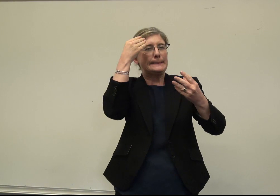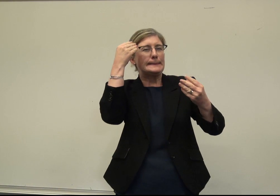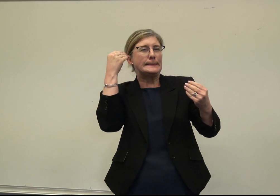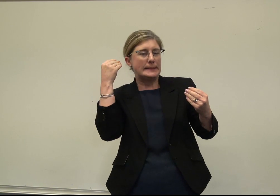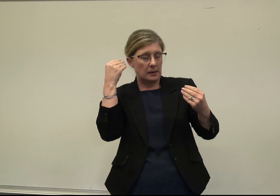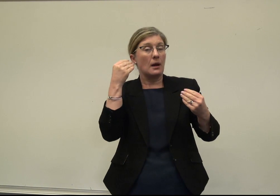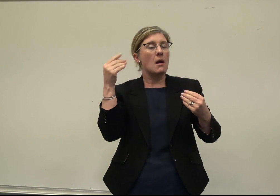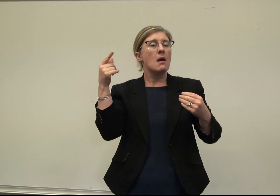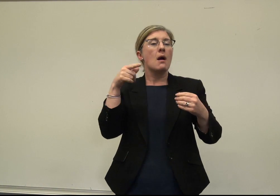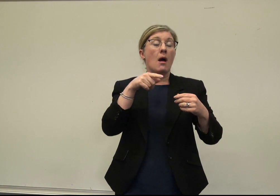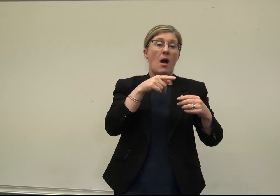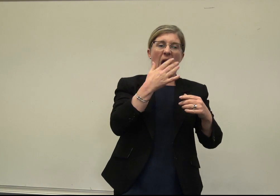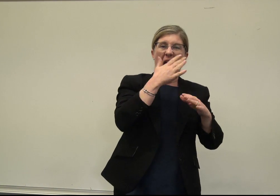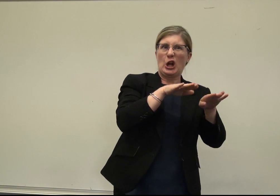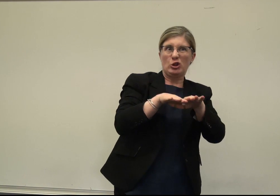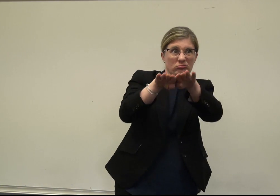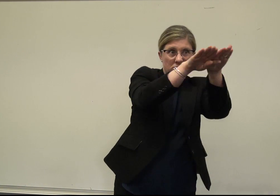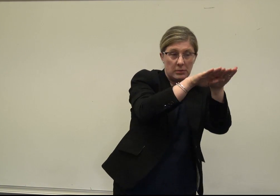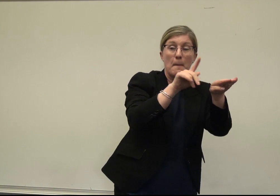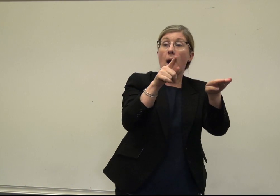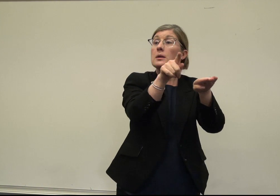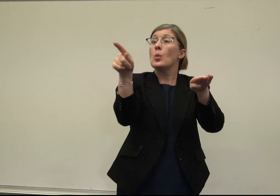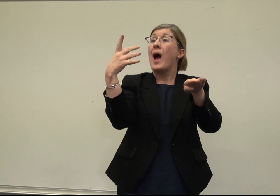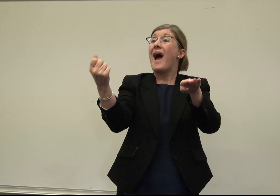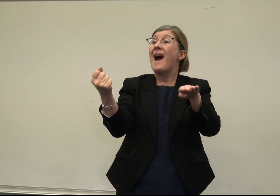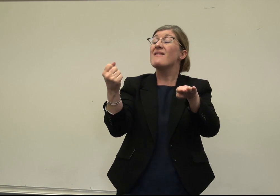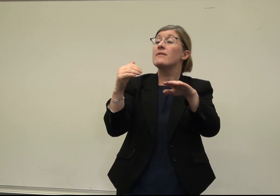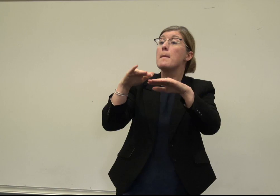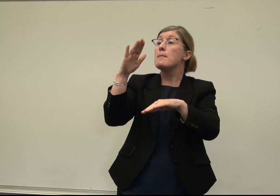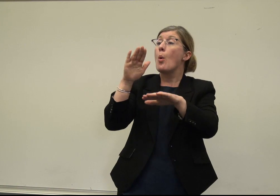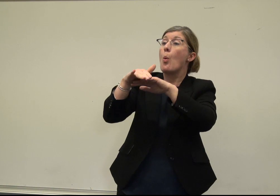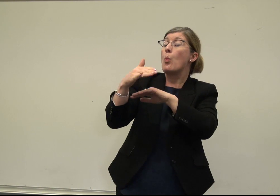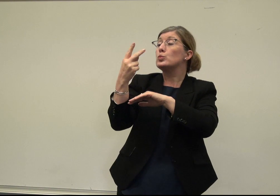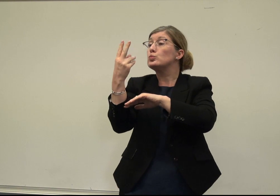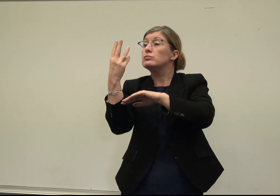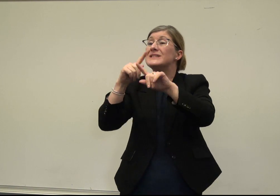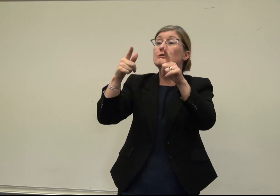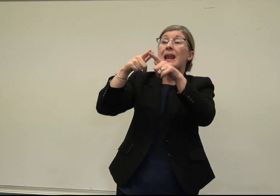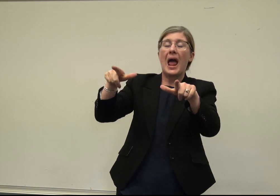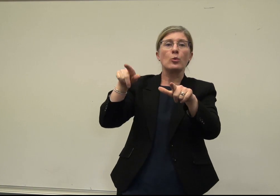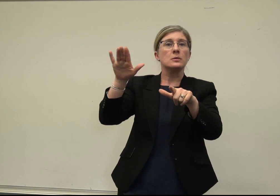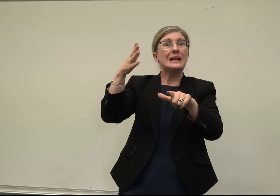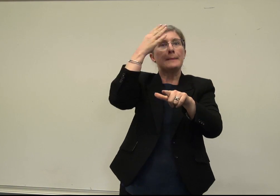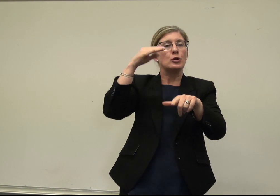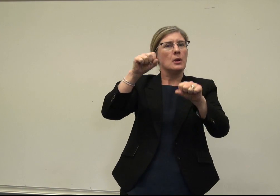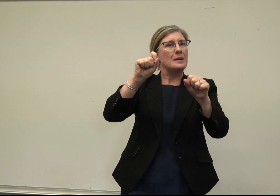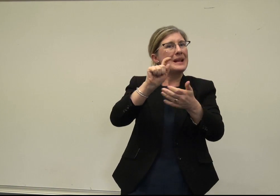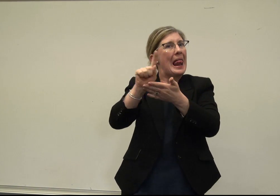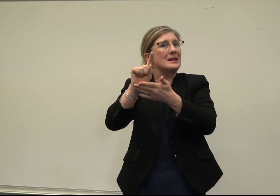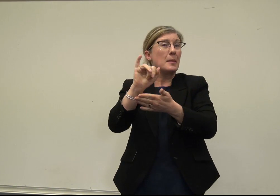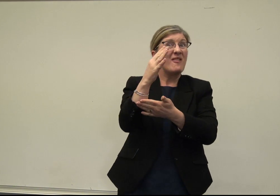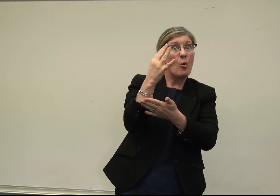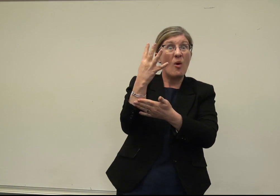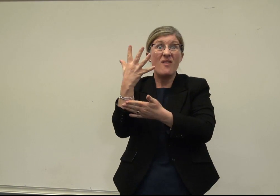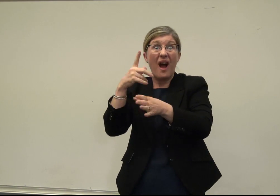later in bilinguals compared to monolinguals. Clearly, this doesn't mean that if you're bilingual, you don't